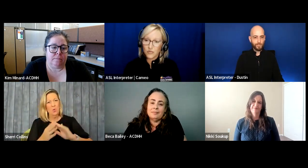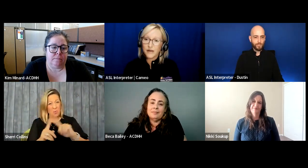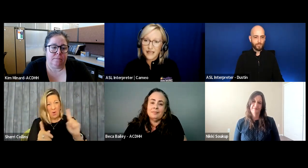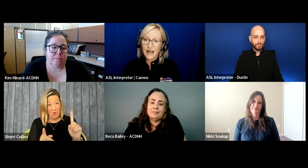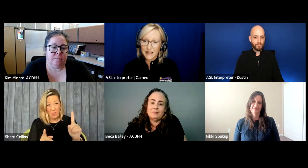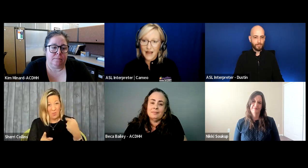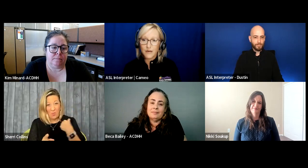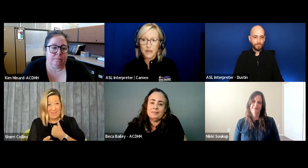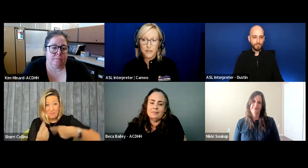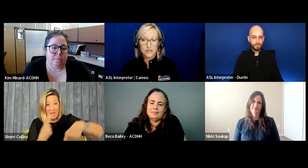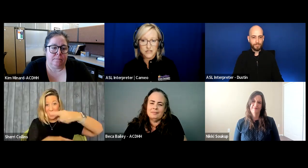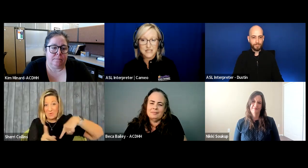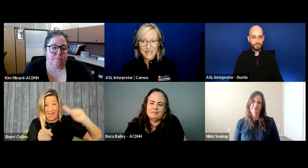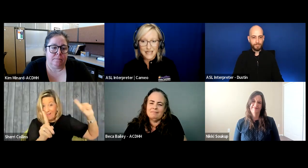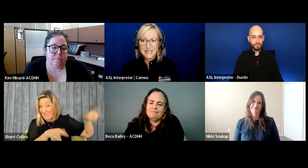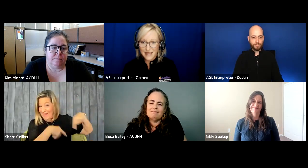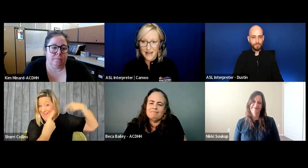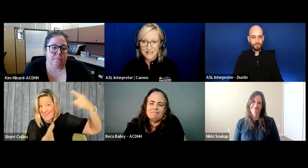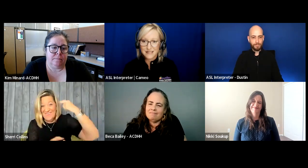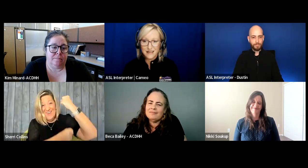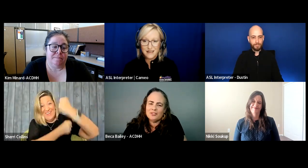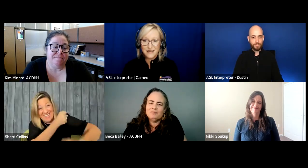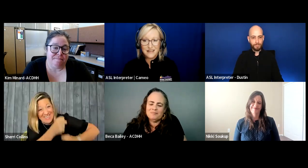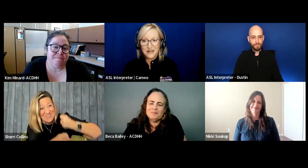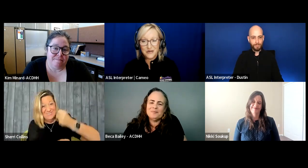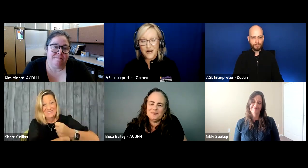are really allowing people to see into that.